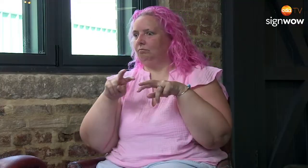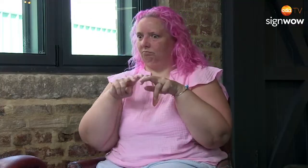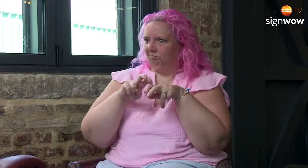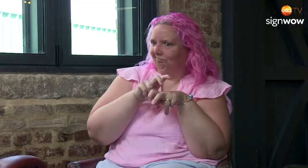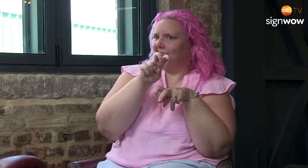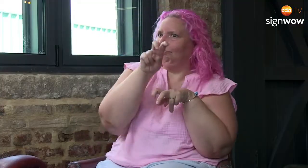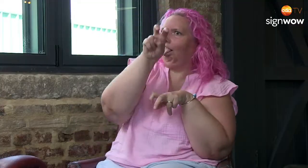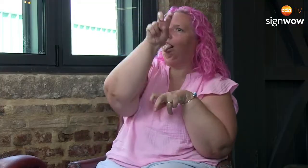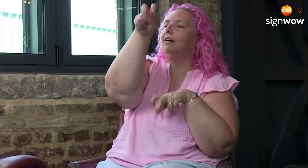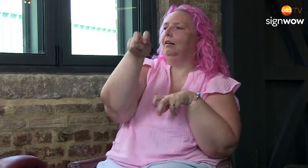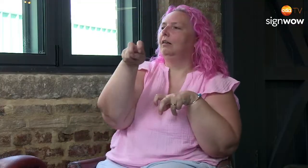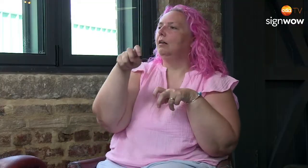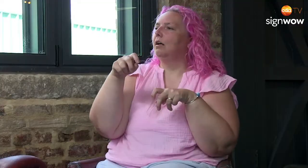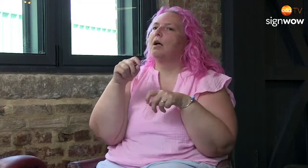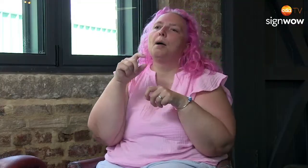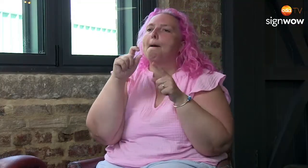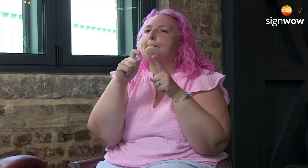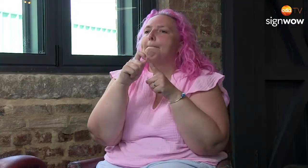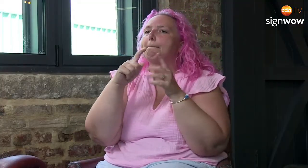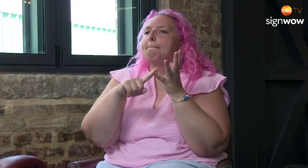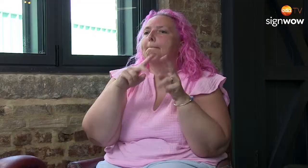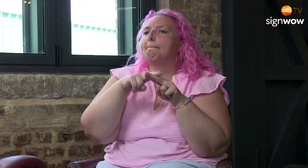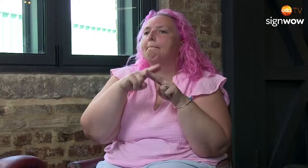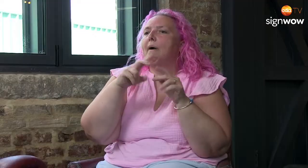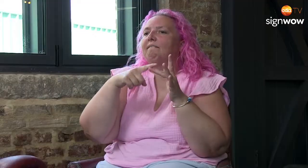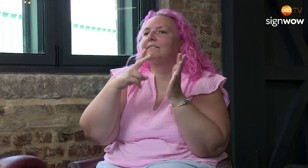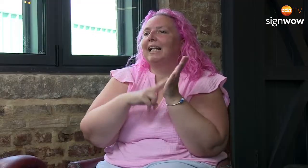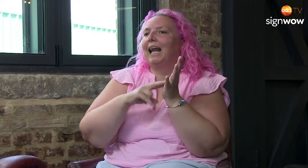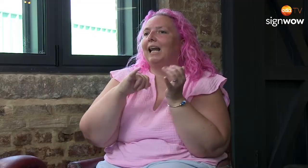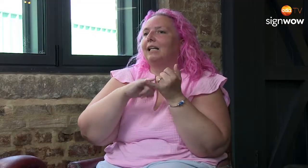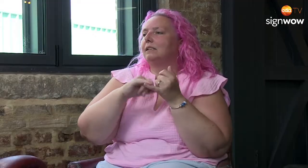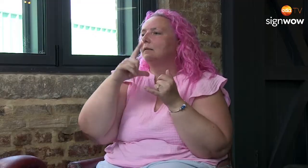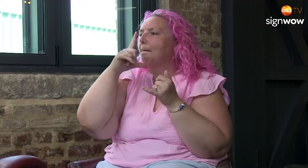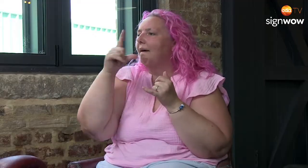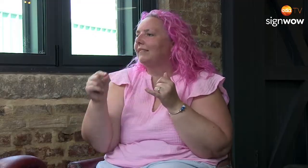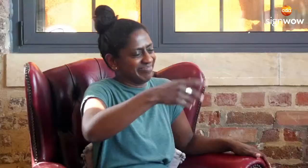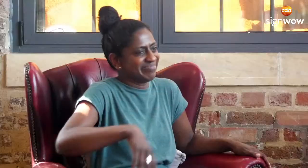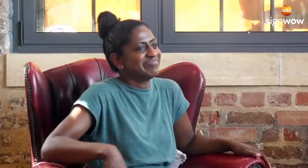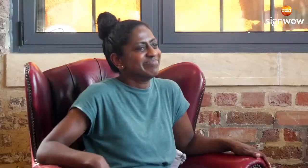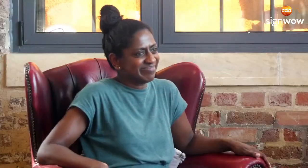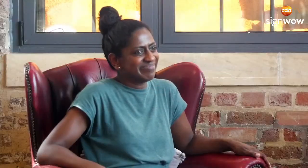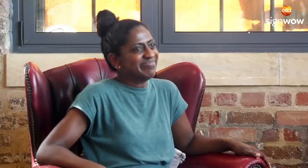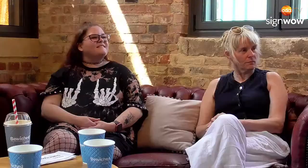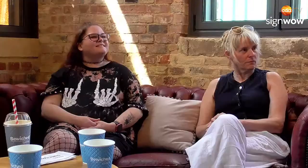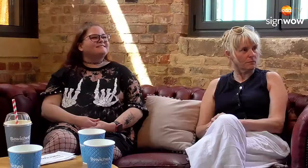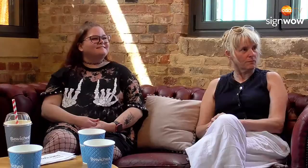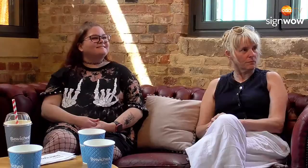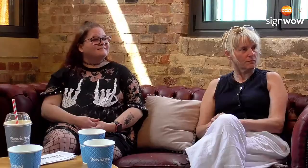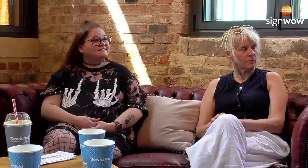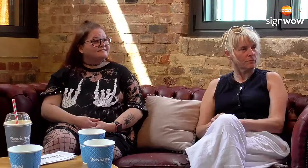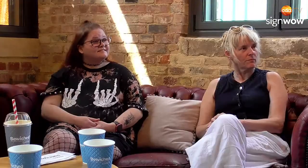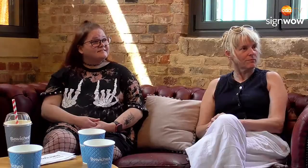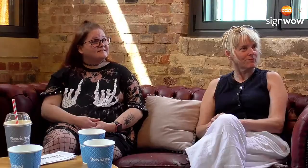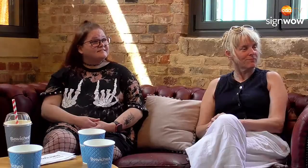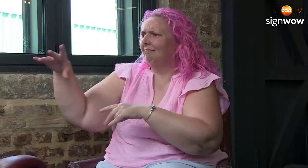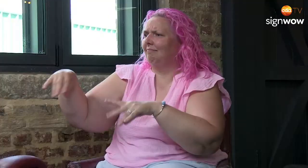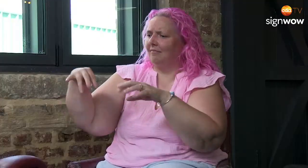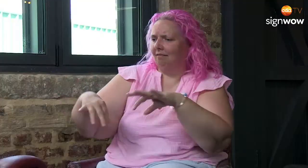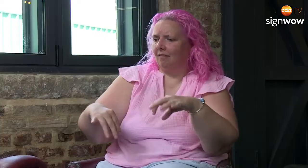a massive cliff edge. You have to walk up a little bit to get to. And they have puffins. You know, puffins, oh, beautiful. They're flying all